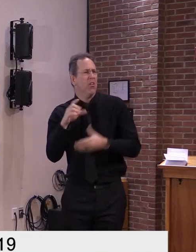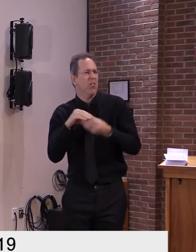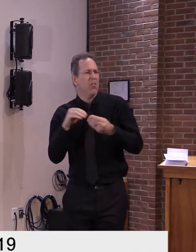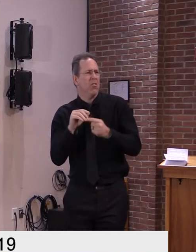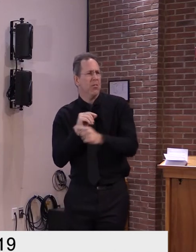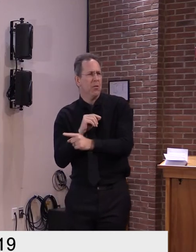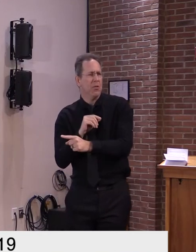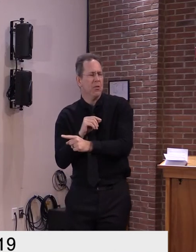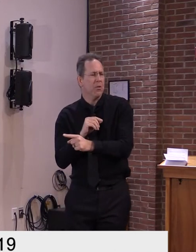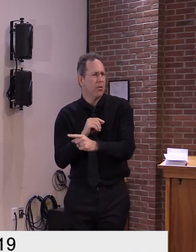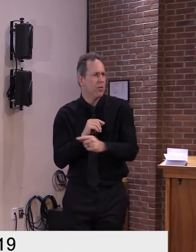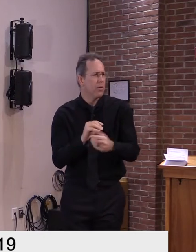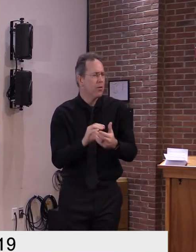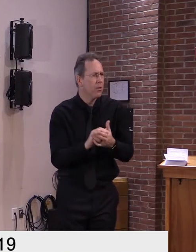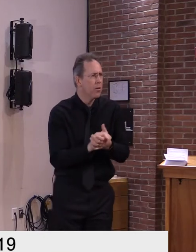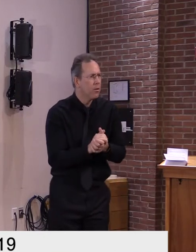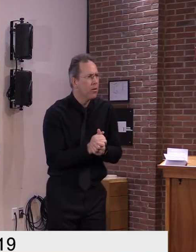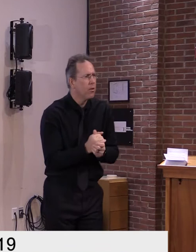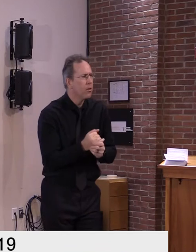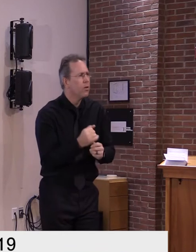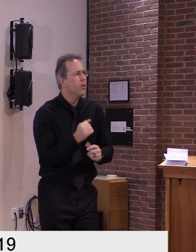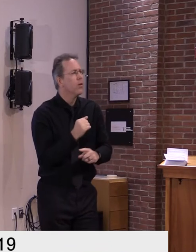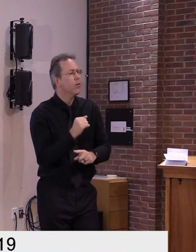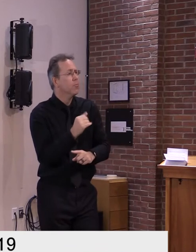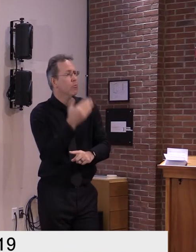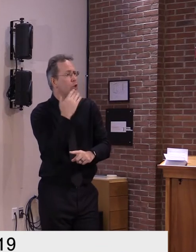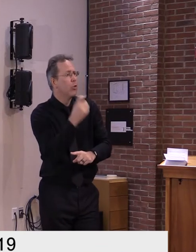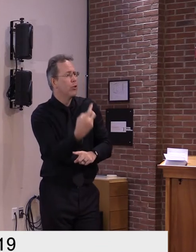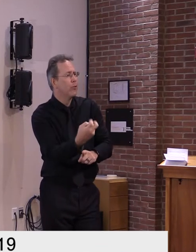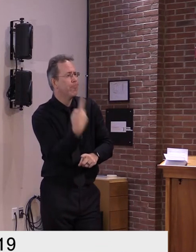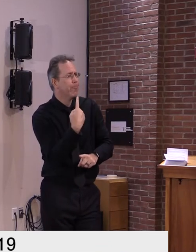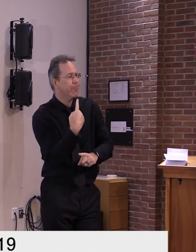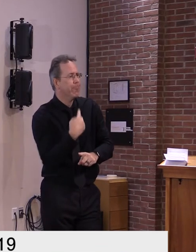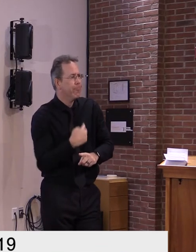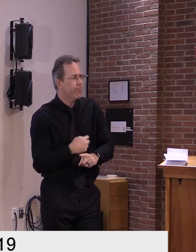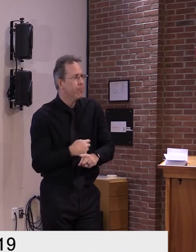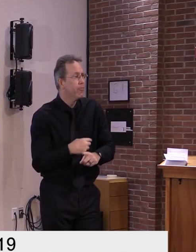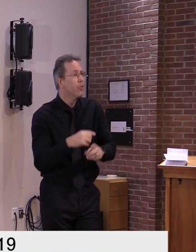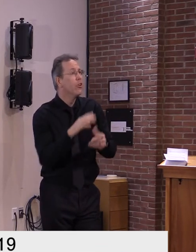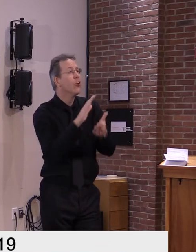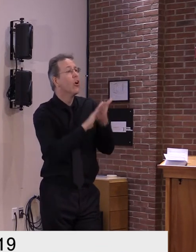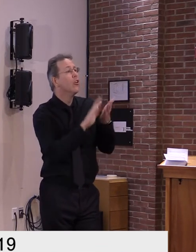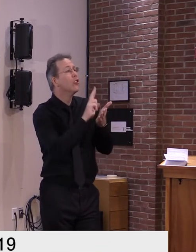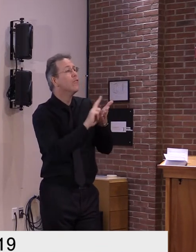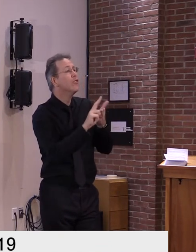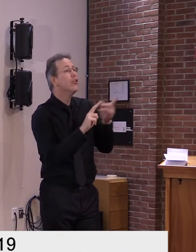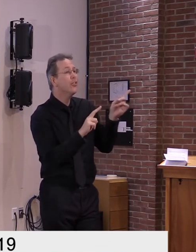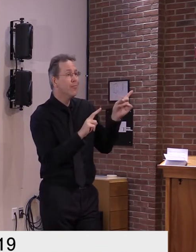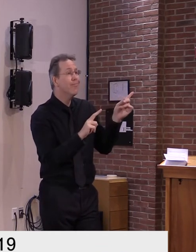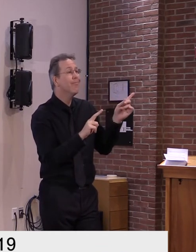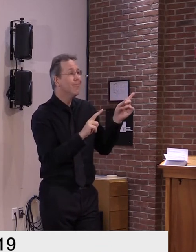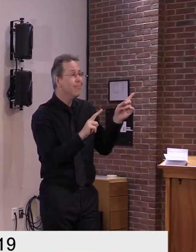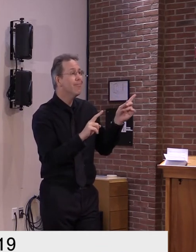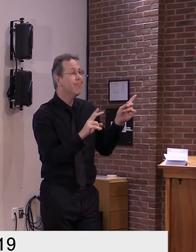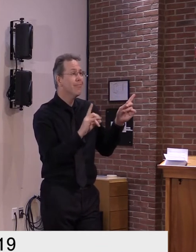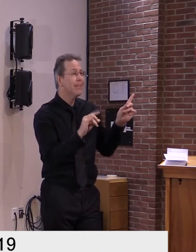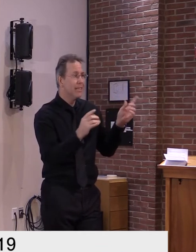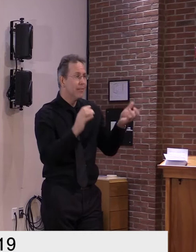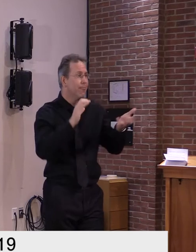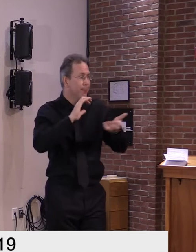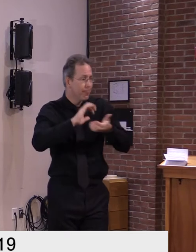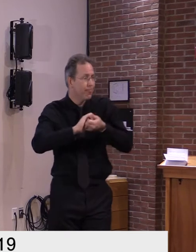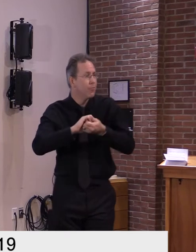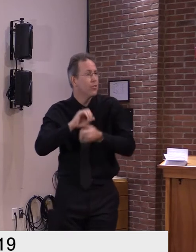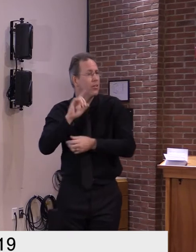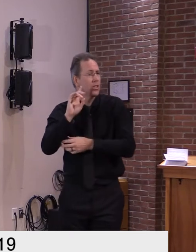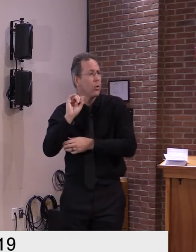Yeah, that's a great question. The colleges and universities have worked closely with the Health Department and the Agency of Commerce and Community